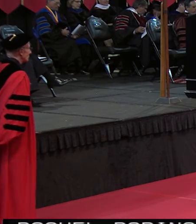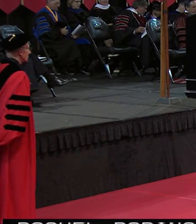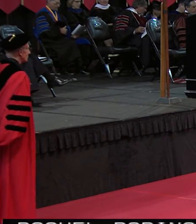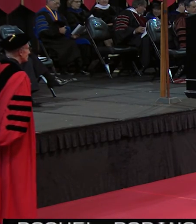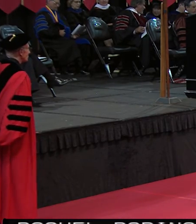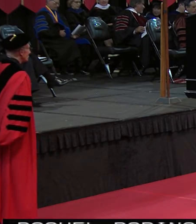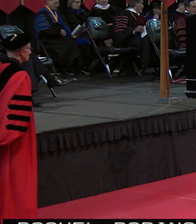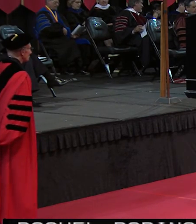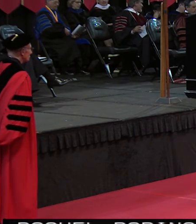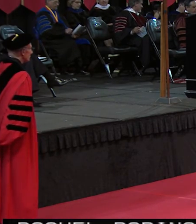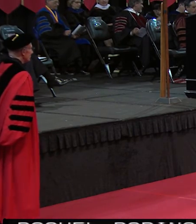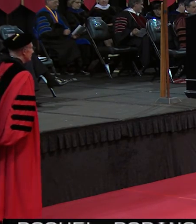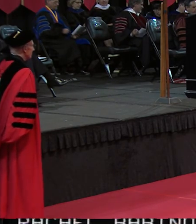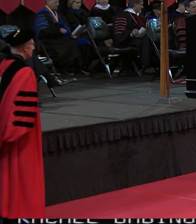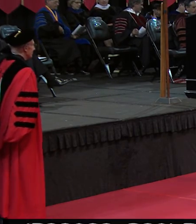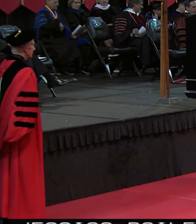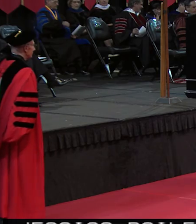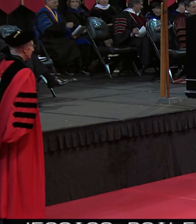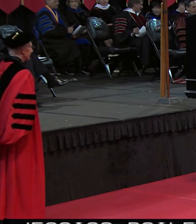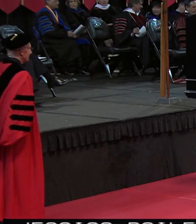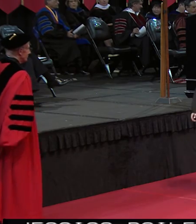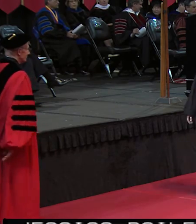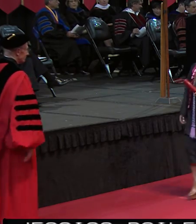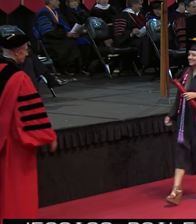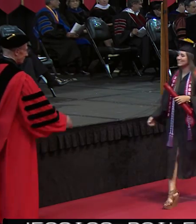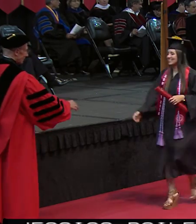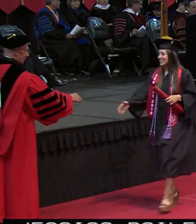Adriana Latrice Baird.